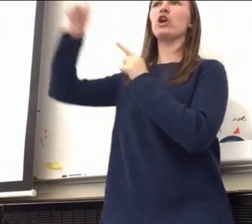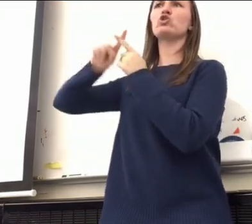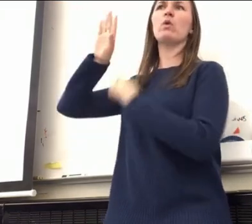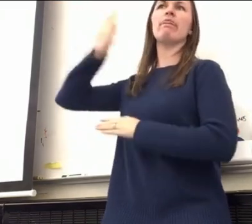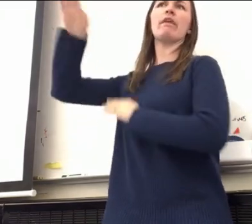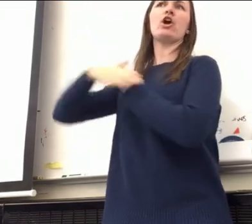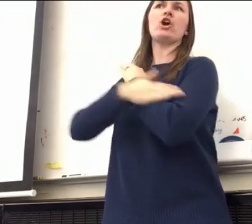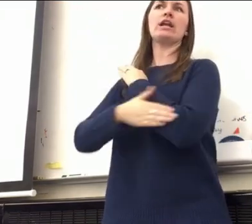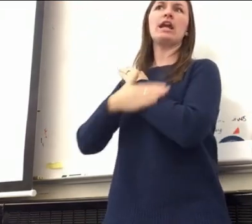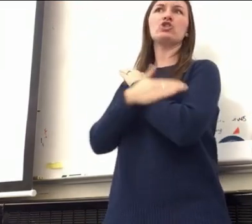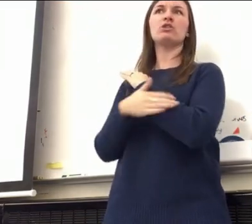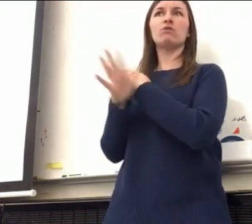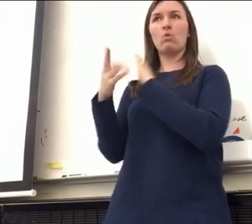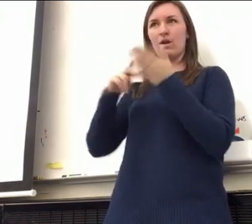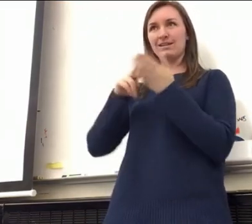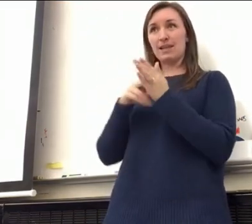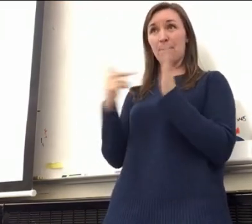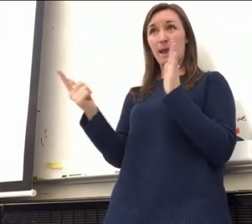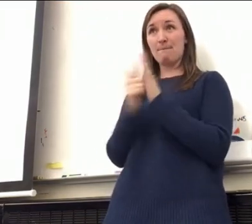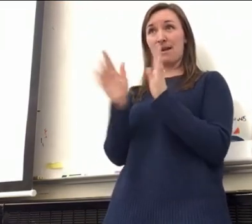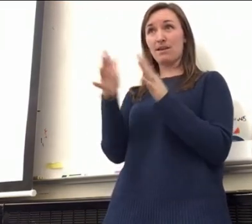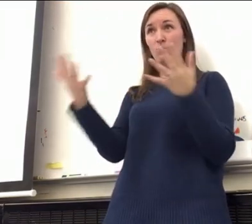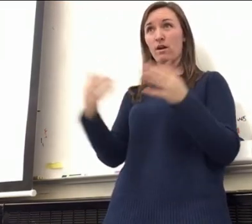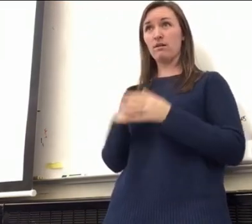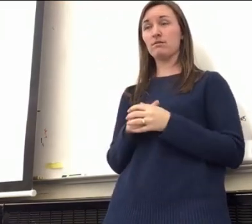nation. What is that now banning?